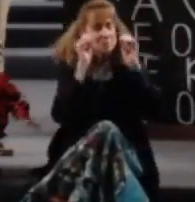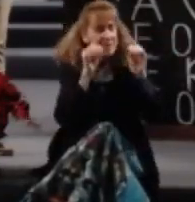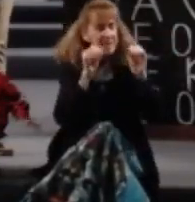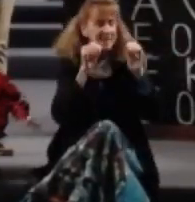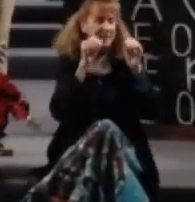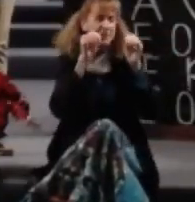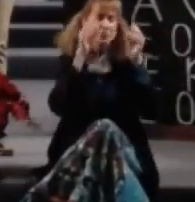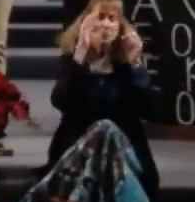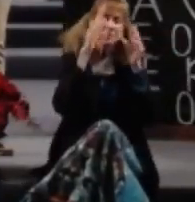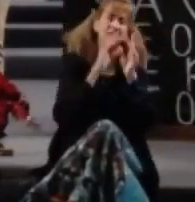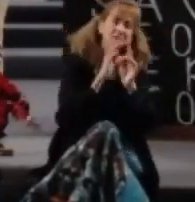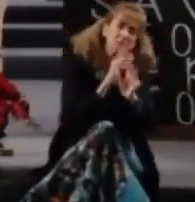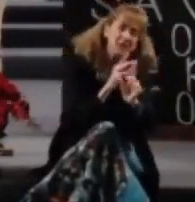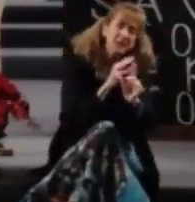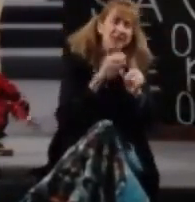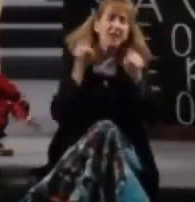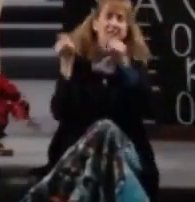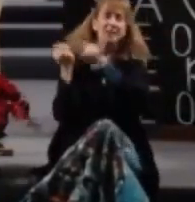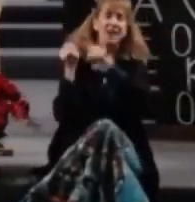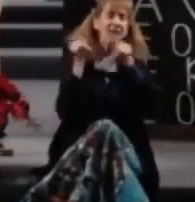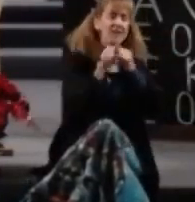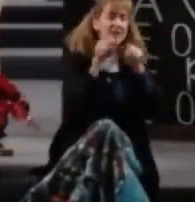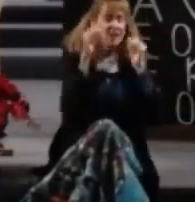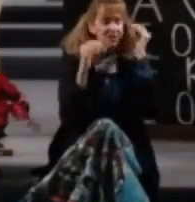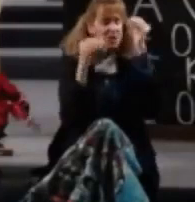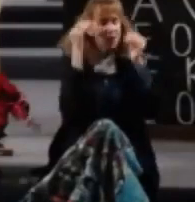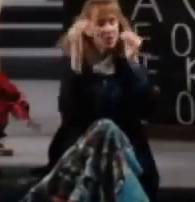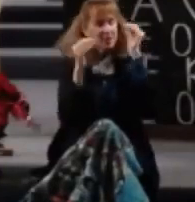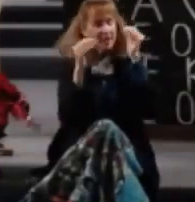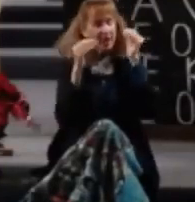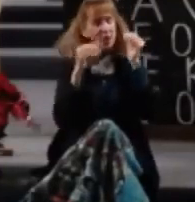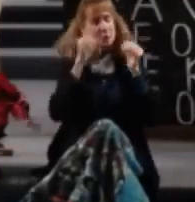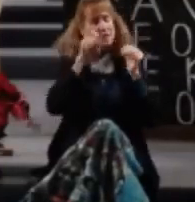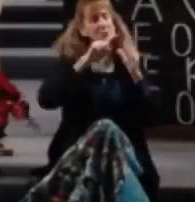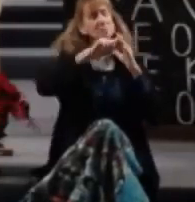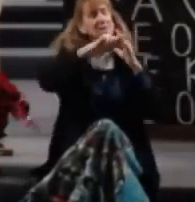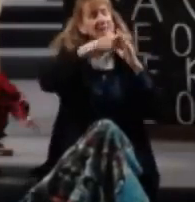like an adult. And it is time to begin now.